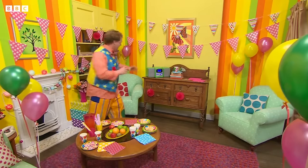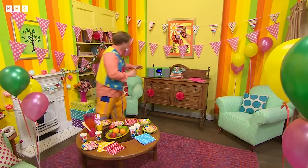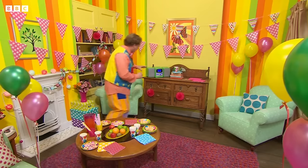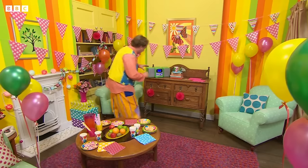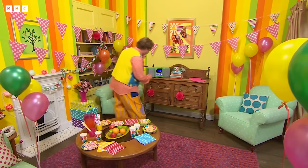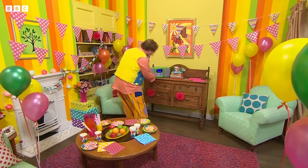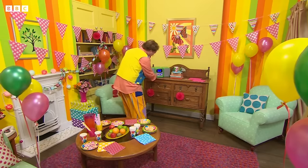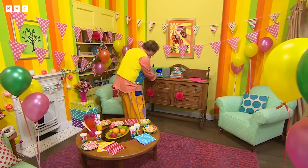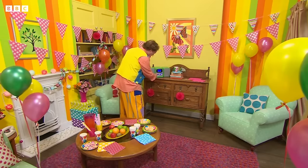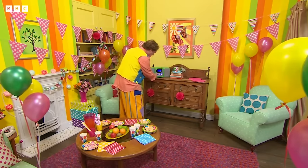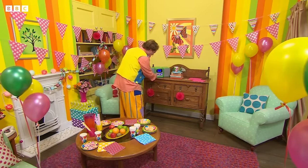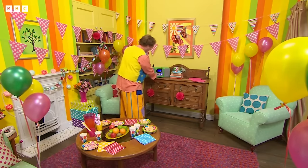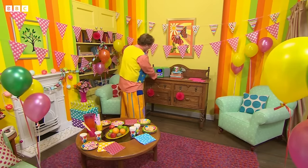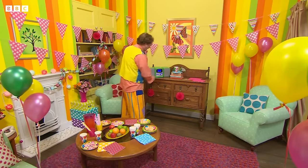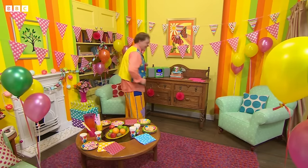Right.